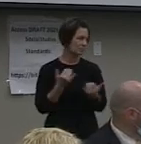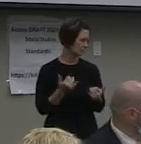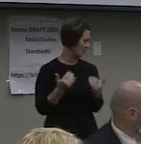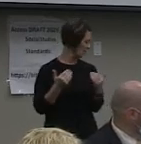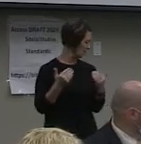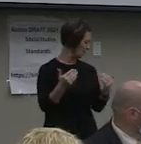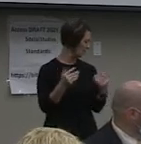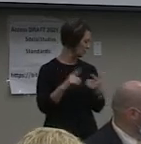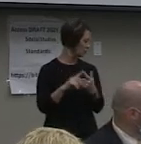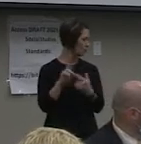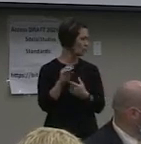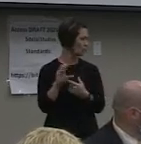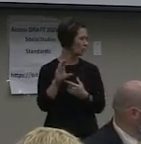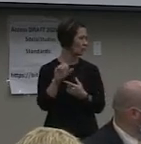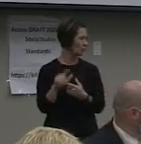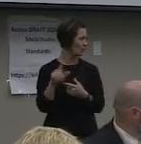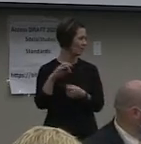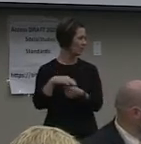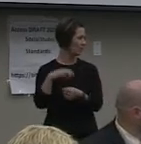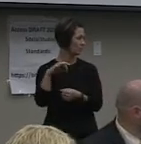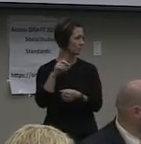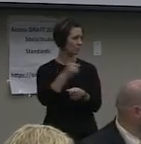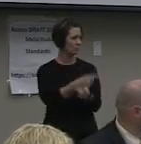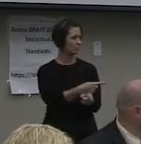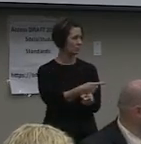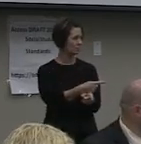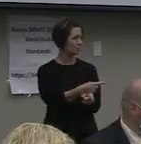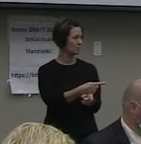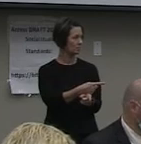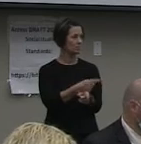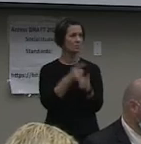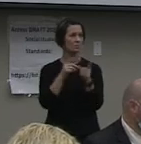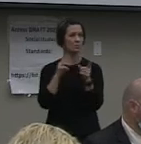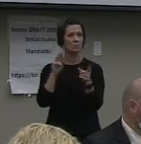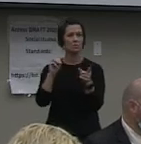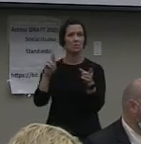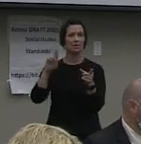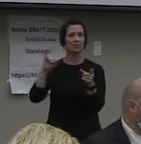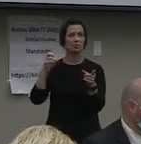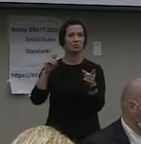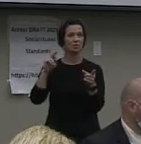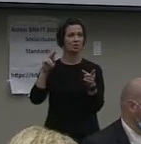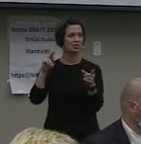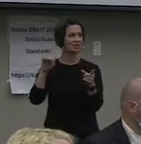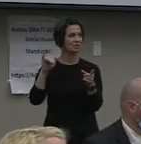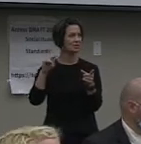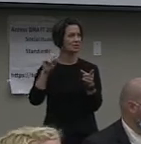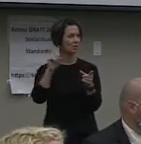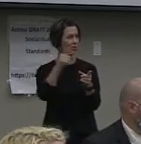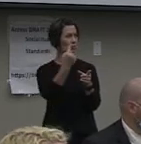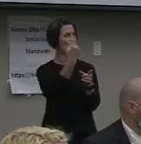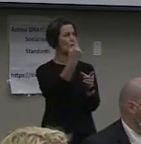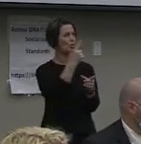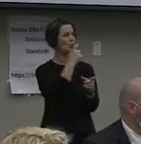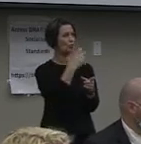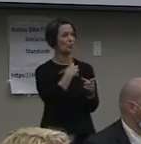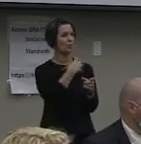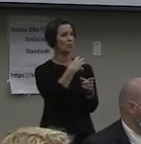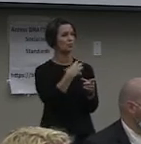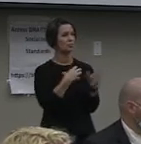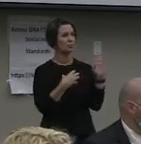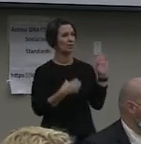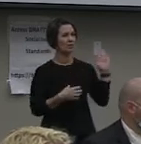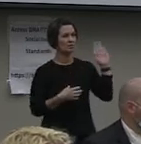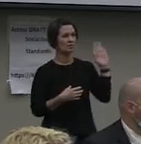a roll call vote. Is that correct? Is Mr. Jenkins the only individual opposed to the motion? Please raise